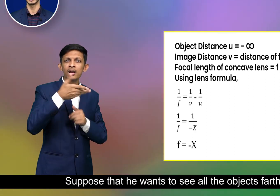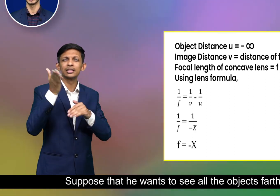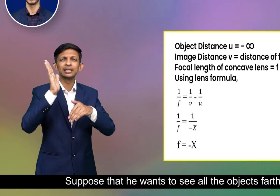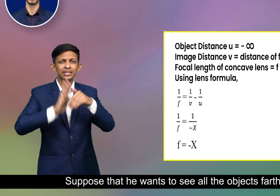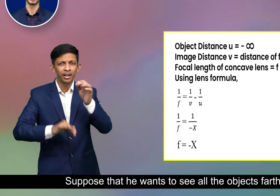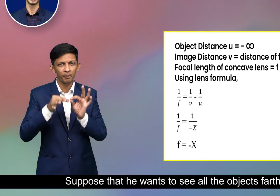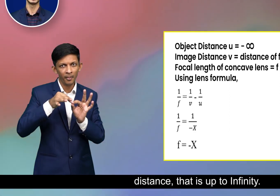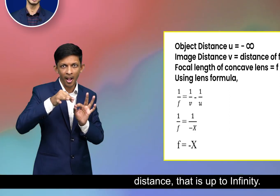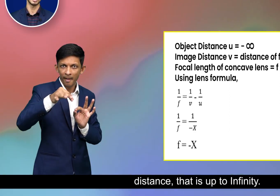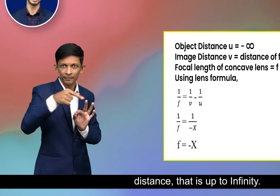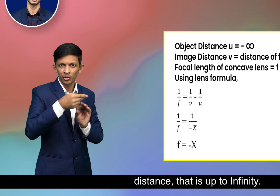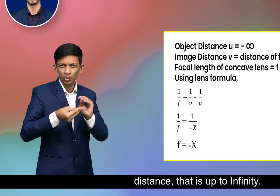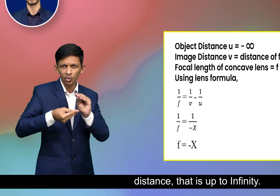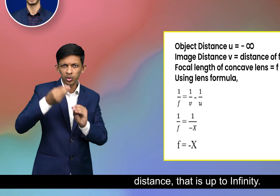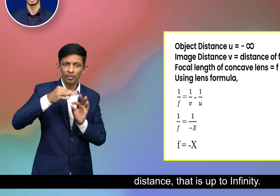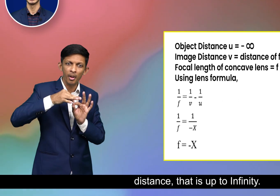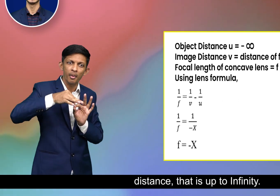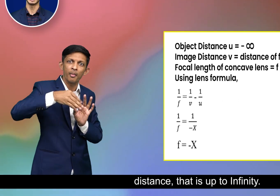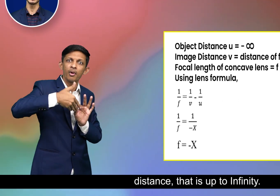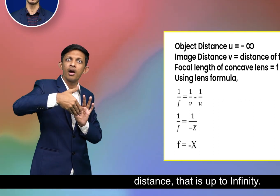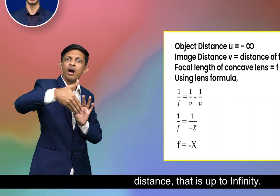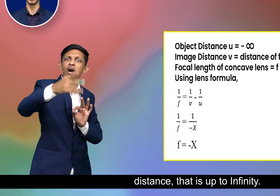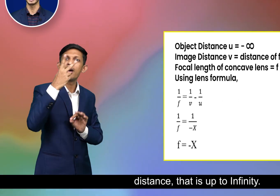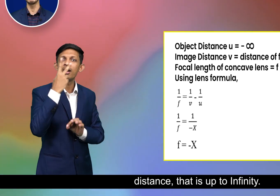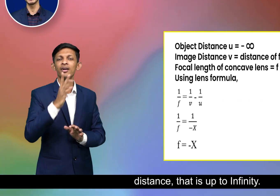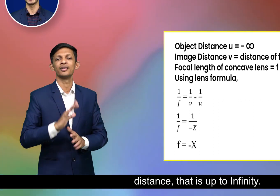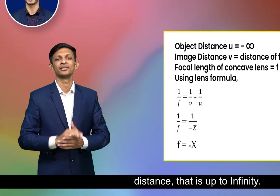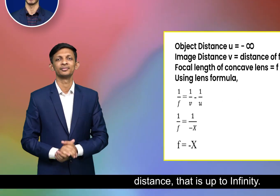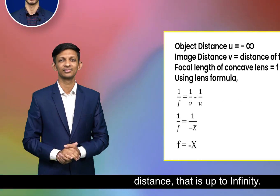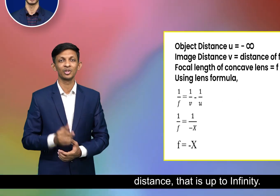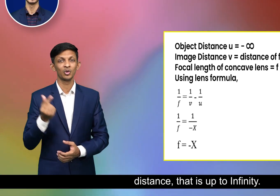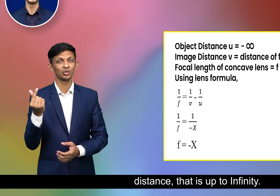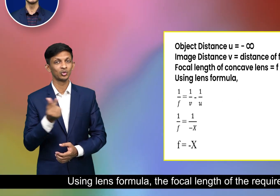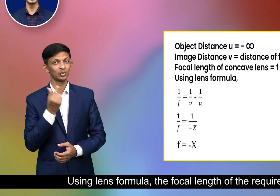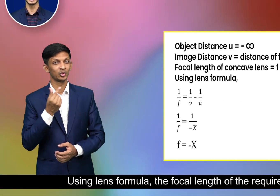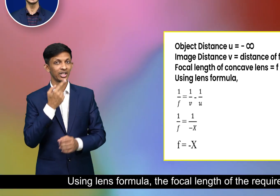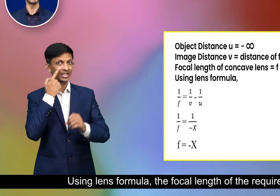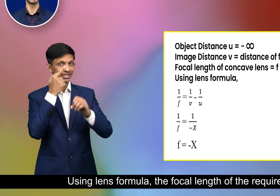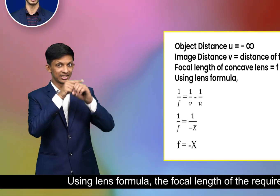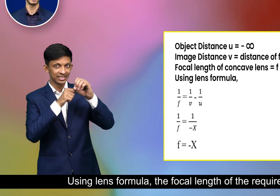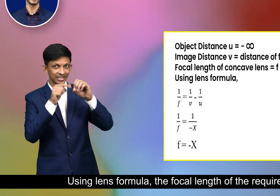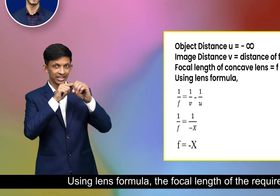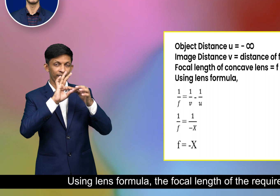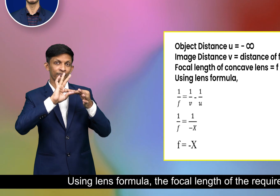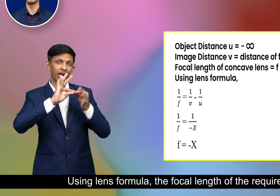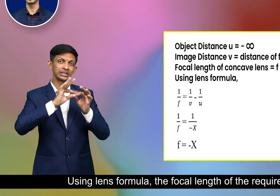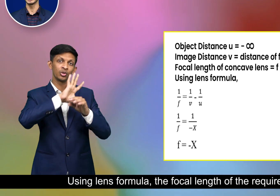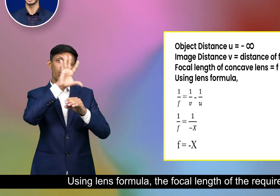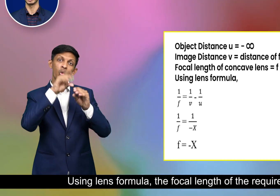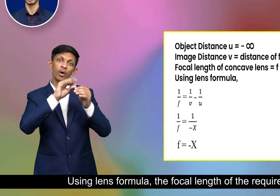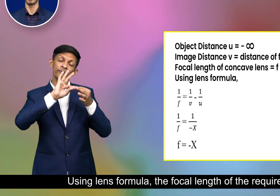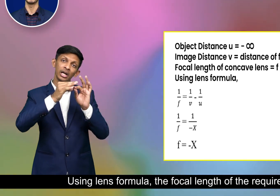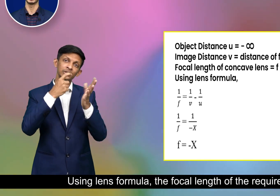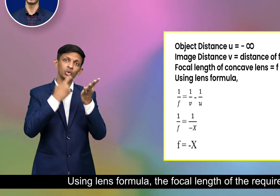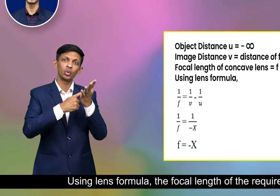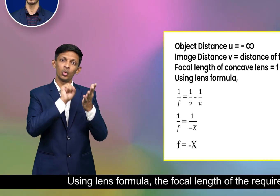than this distance, that is up to infinity. Using lens formula, the focal